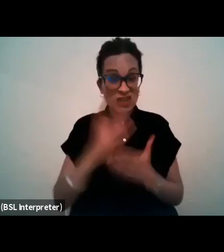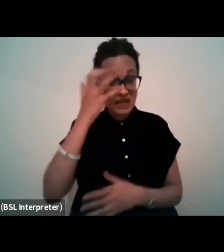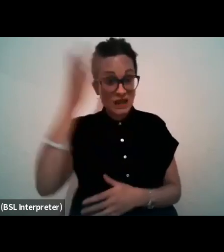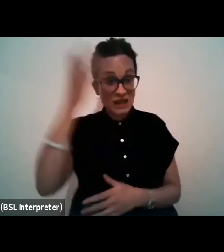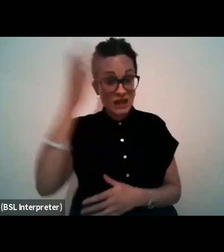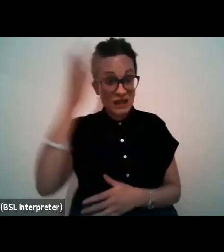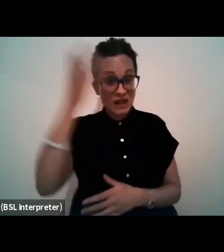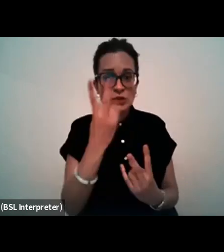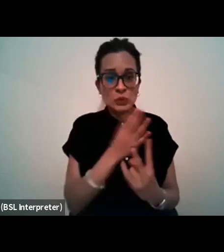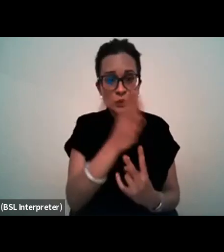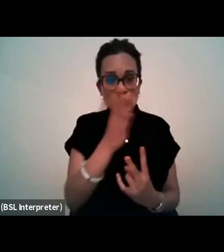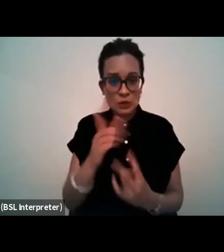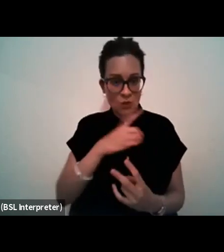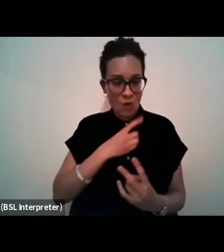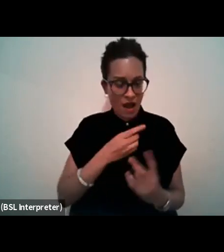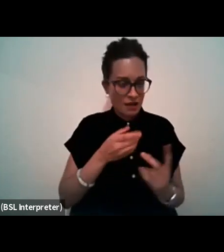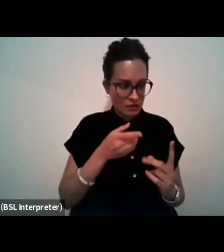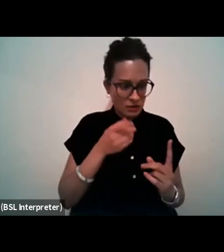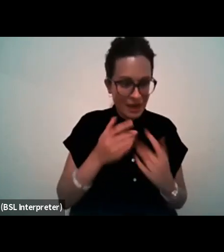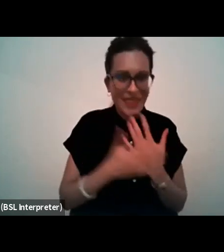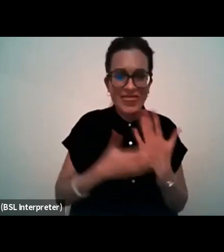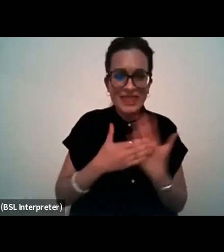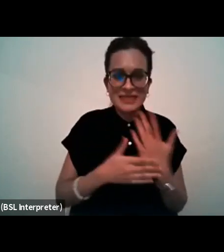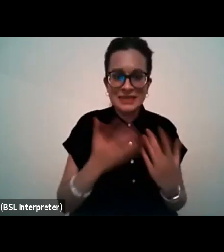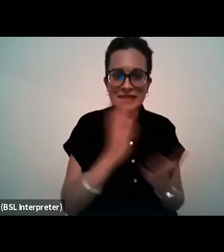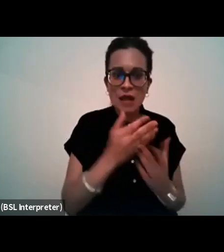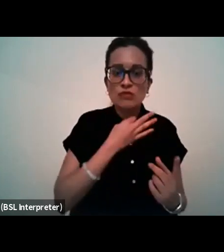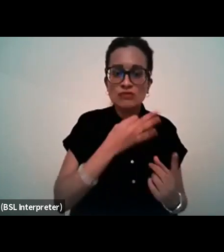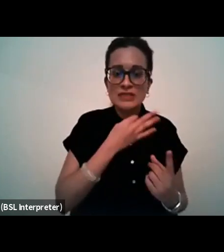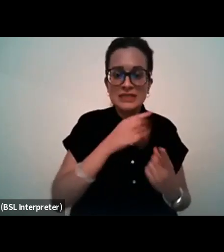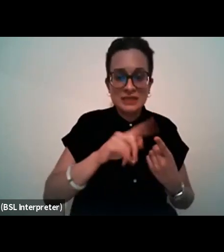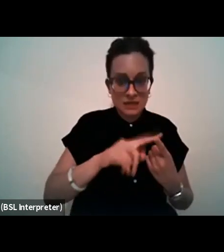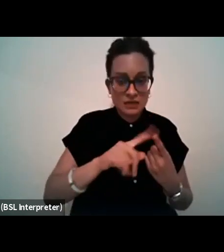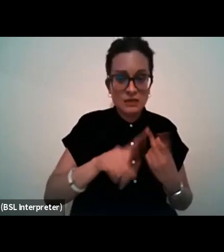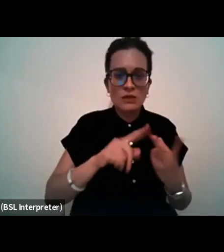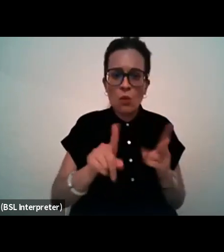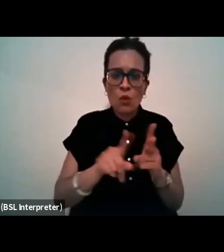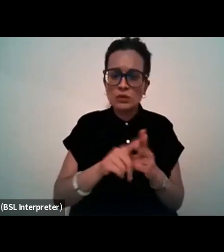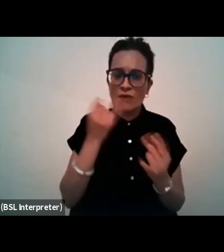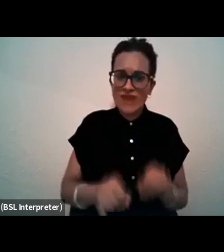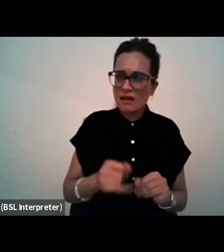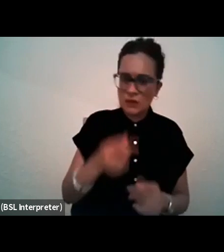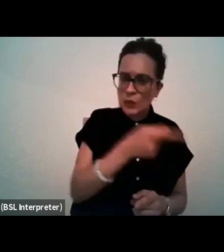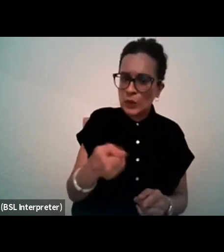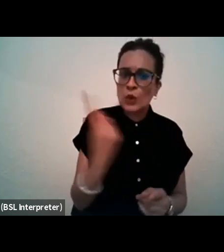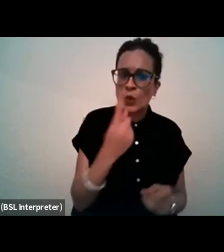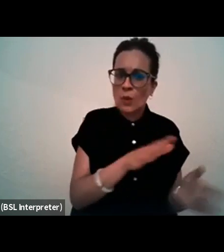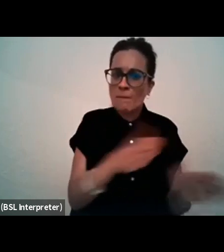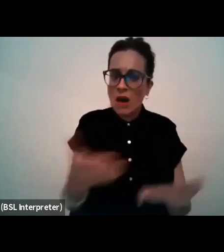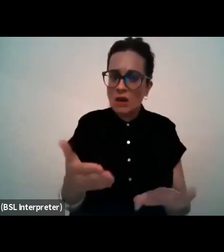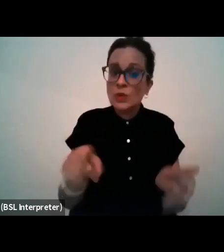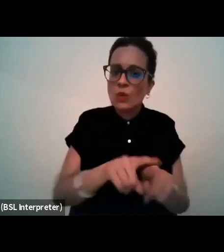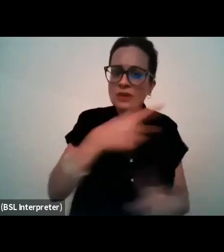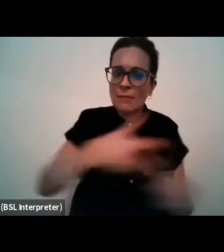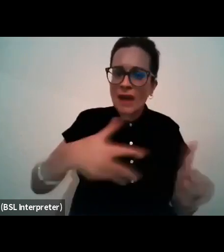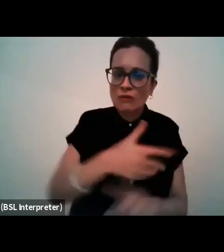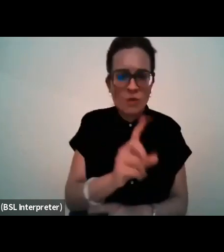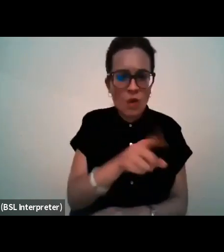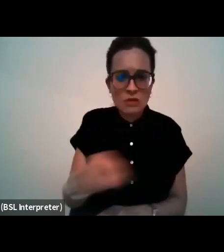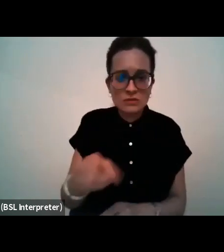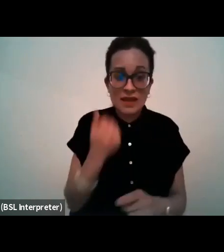failing to identify ethnicity as a risk factor and failing to tell us who is dying and what their ethnicity is. They are dying